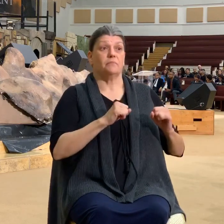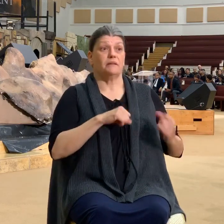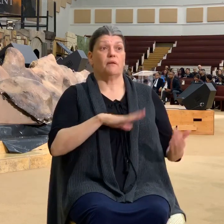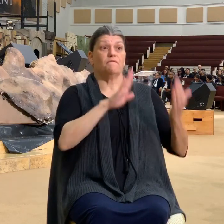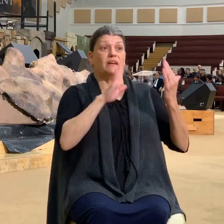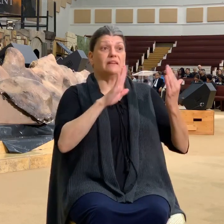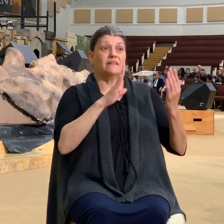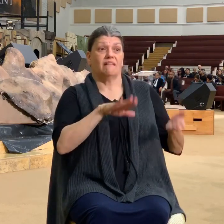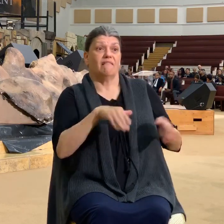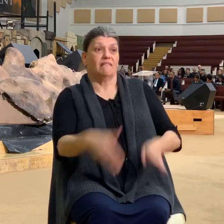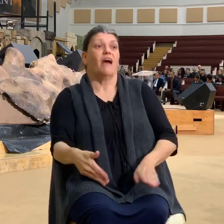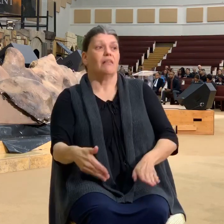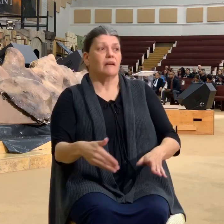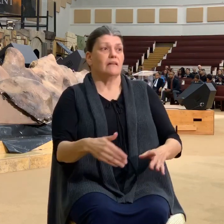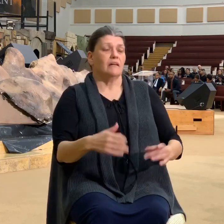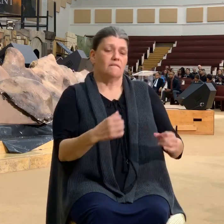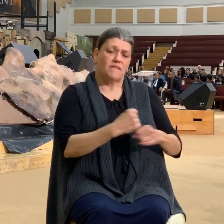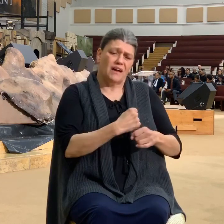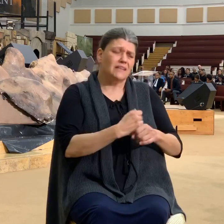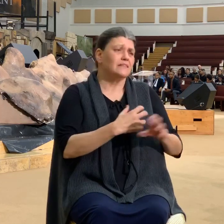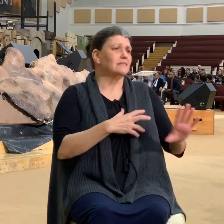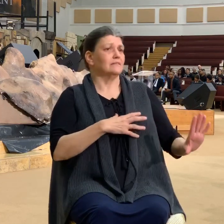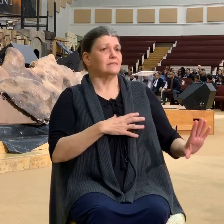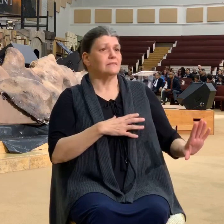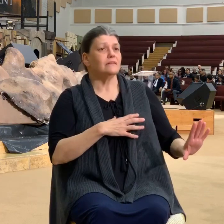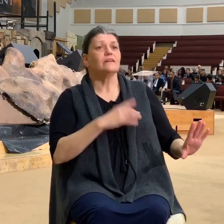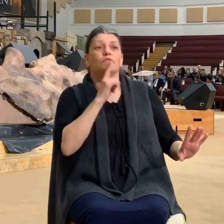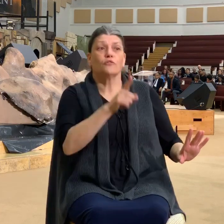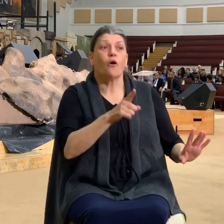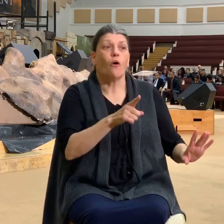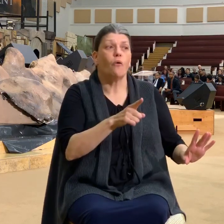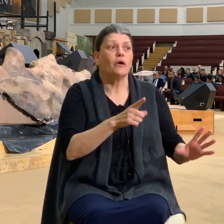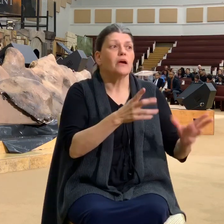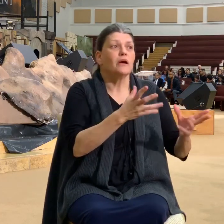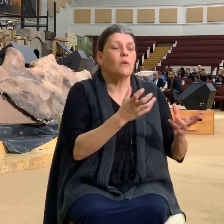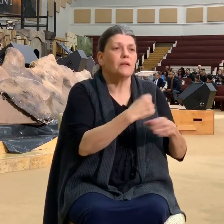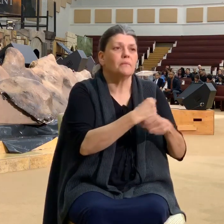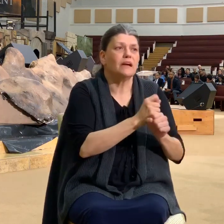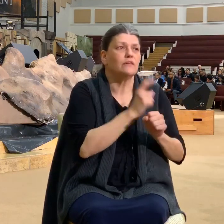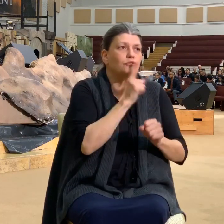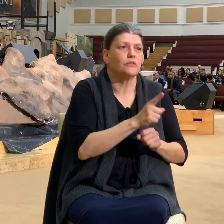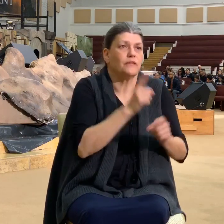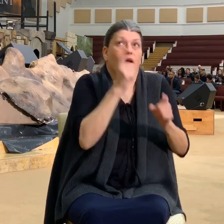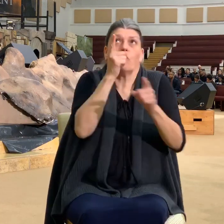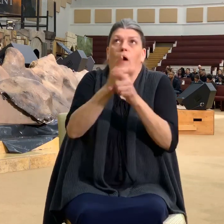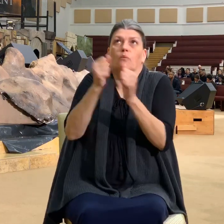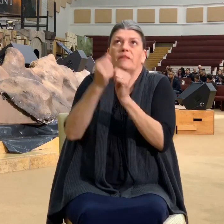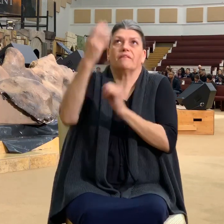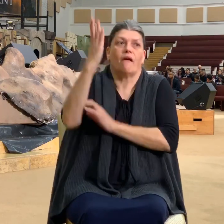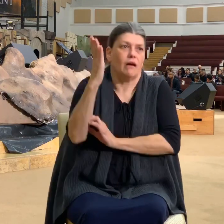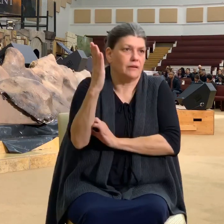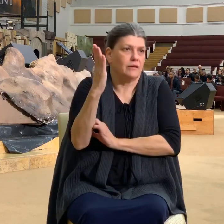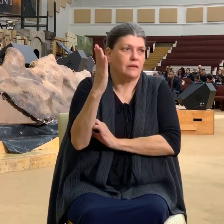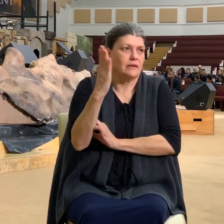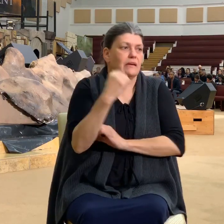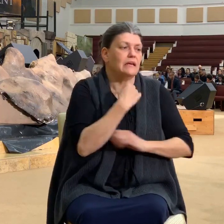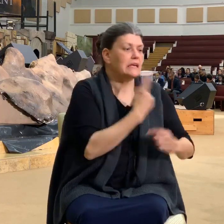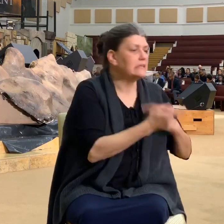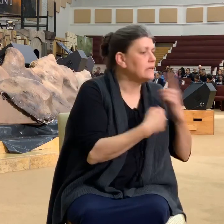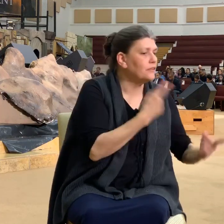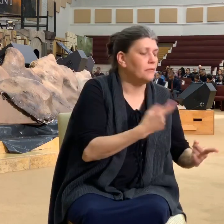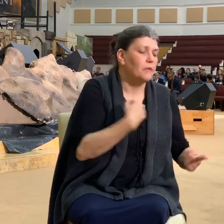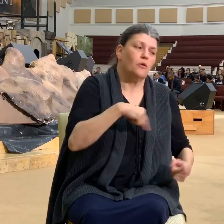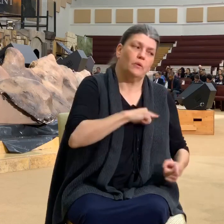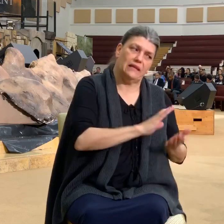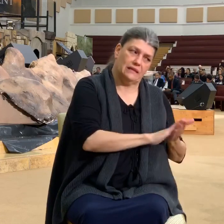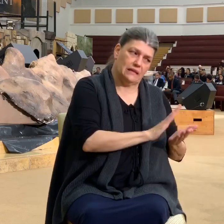the opposition. He's wanting to make sure they are well prepared and right with their God. And he says, "Hey, we got to